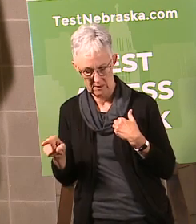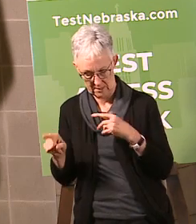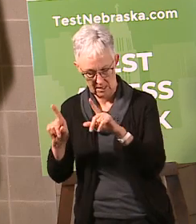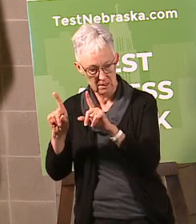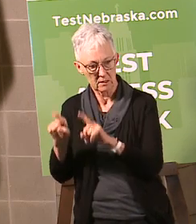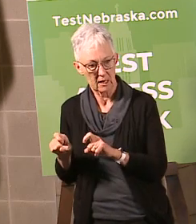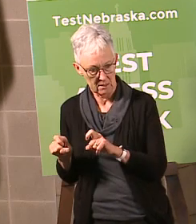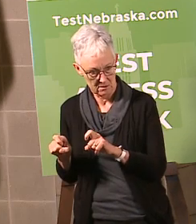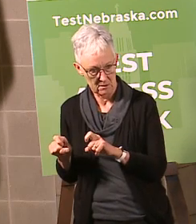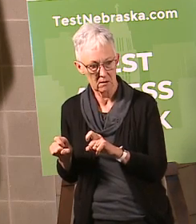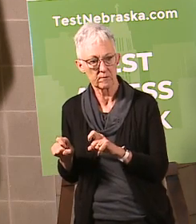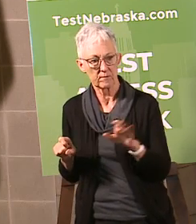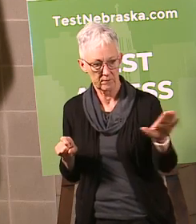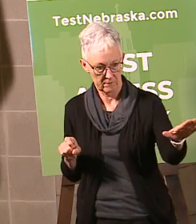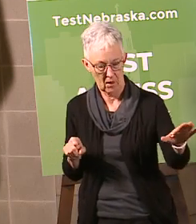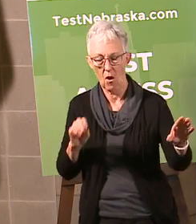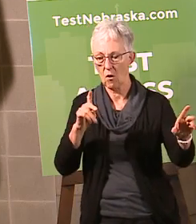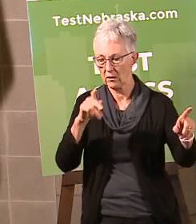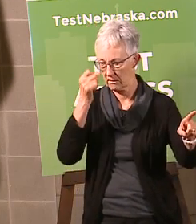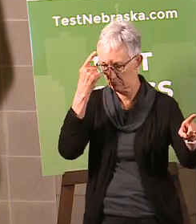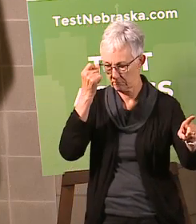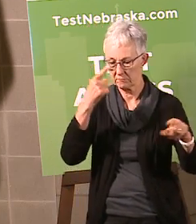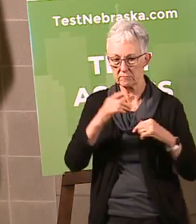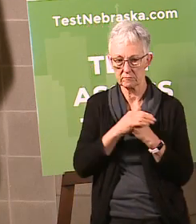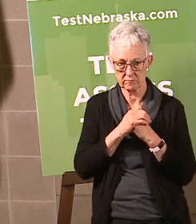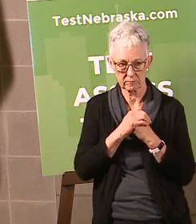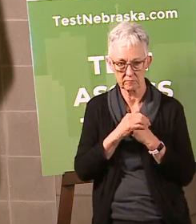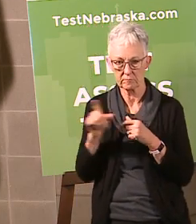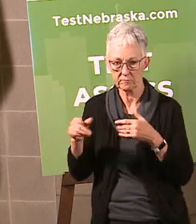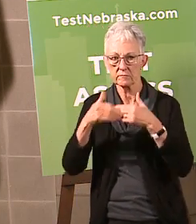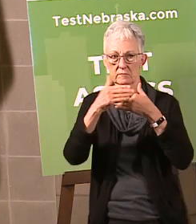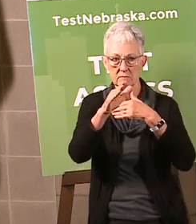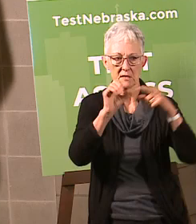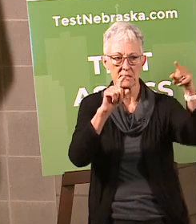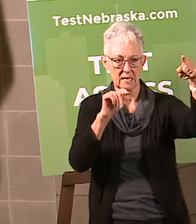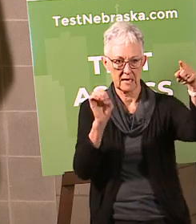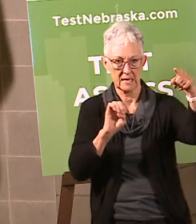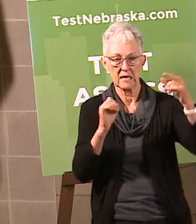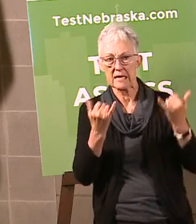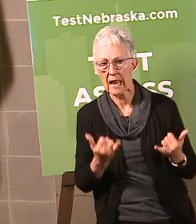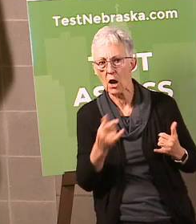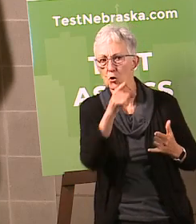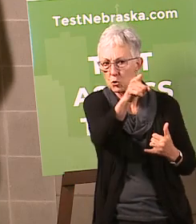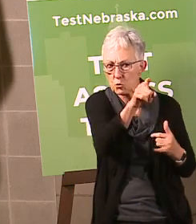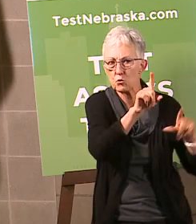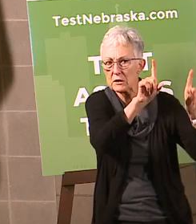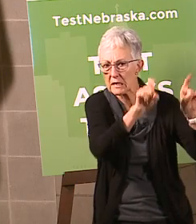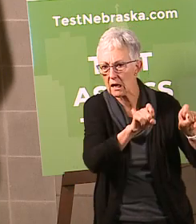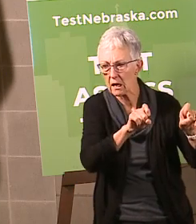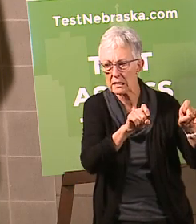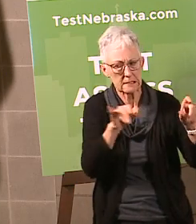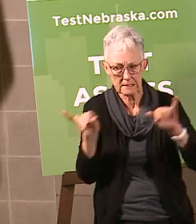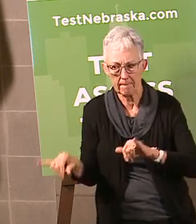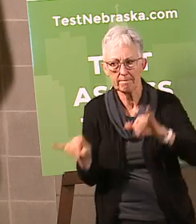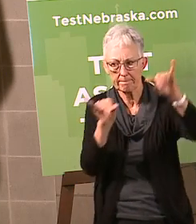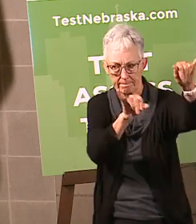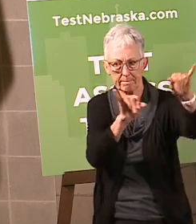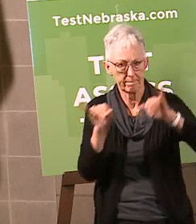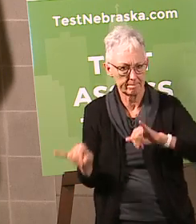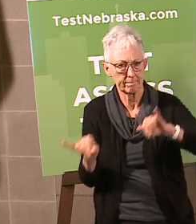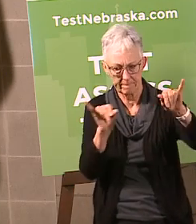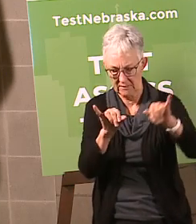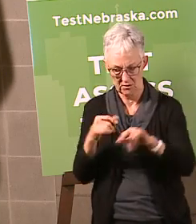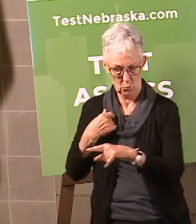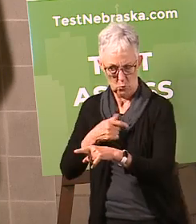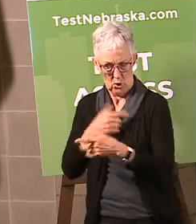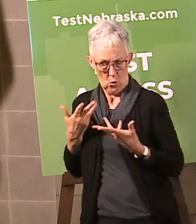them, right? Then they, they sent them to St. Elizabeth, said, now you test them. We know what the Public Health Lab people was like, we know what